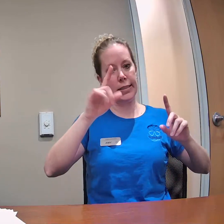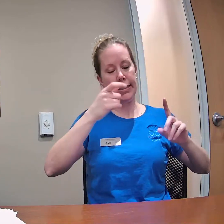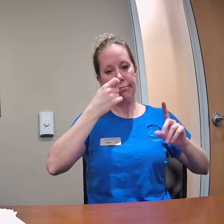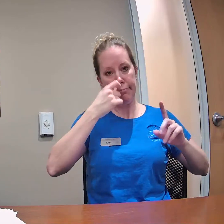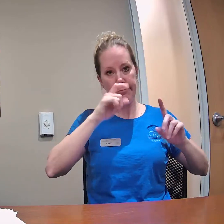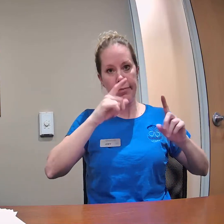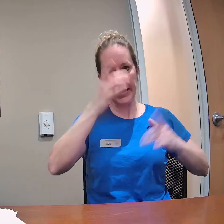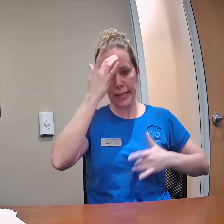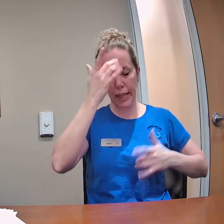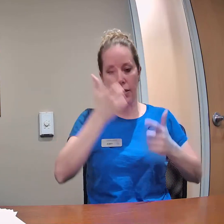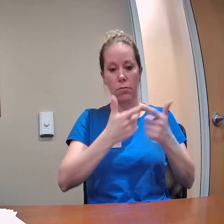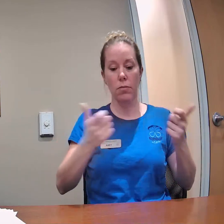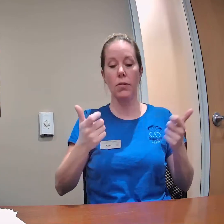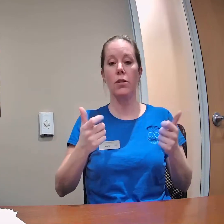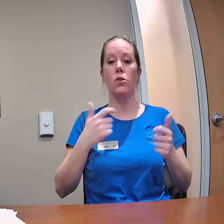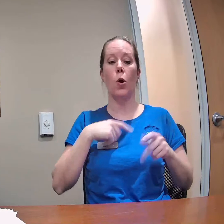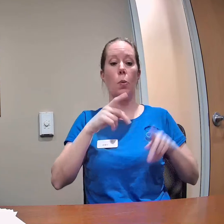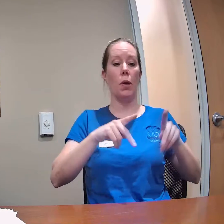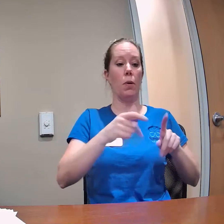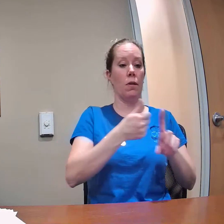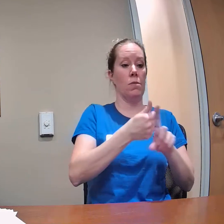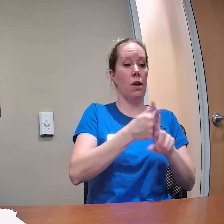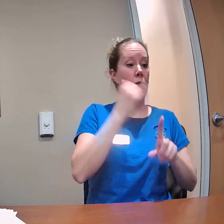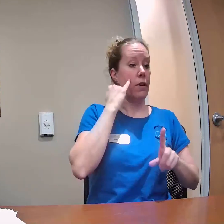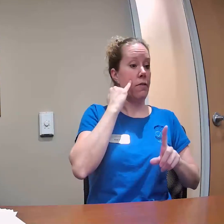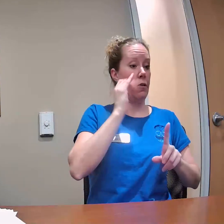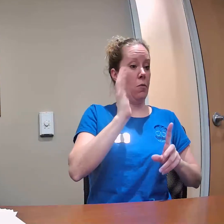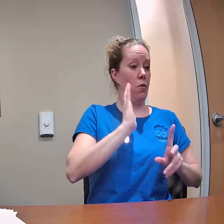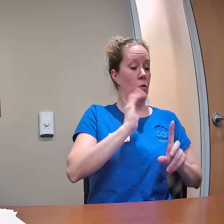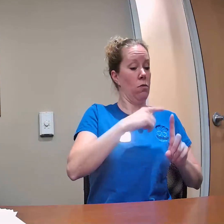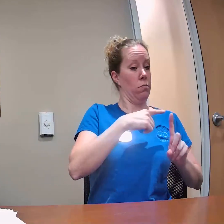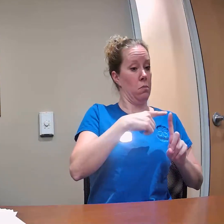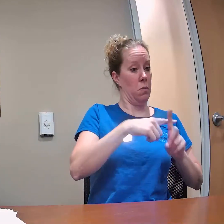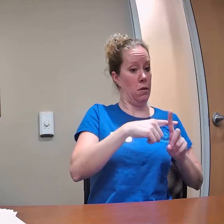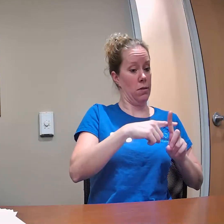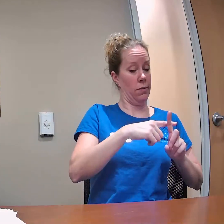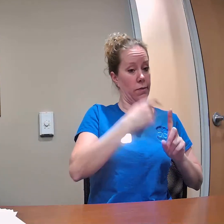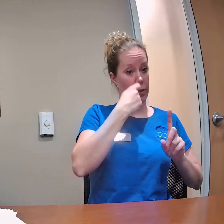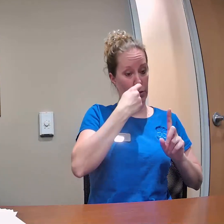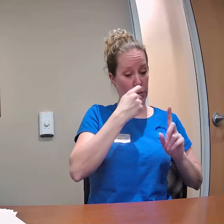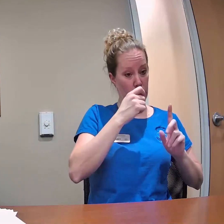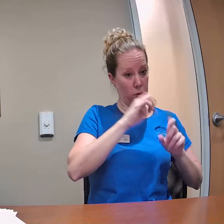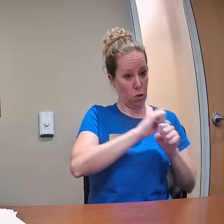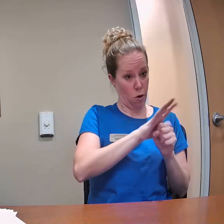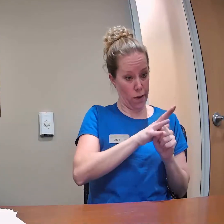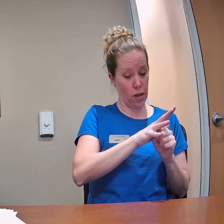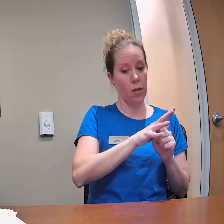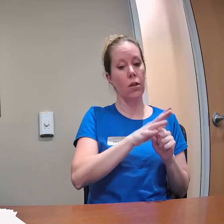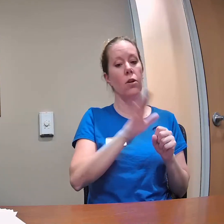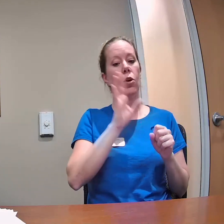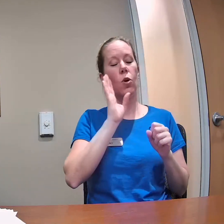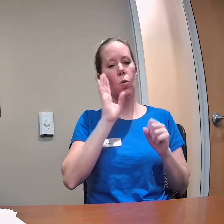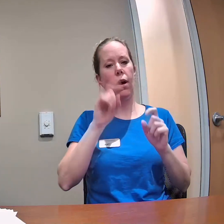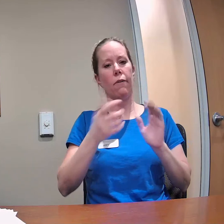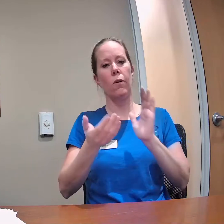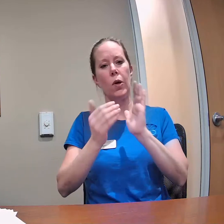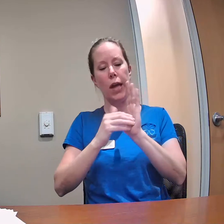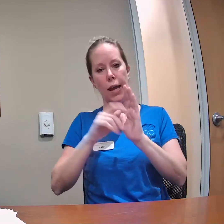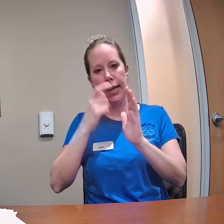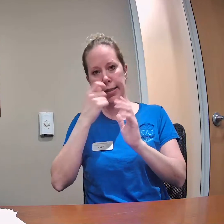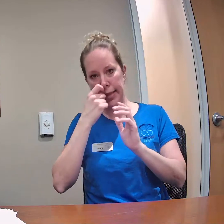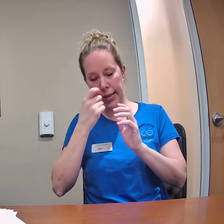who have had COVID would really only occur if they had new onset or symptoms, or if they